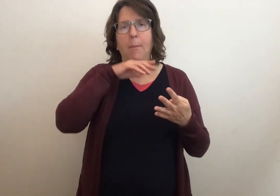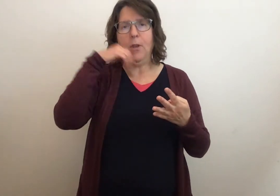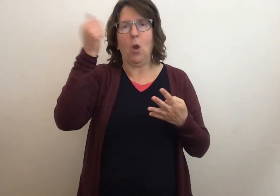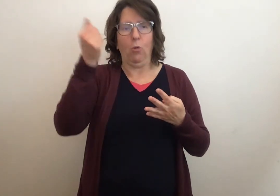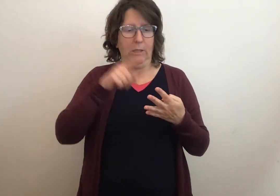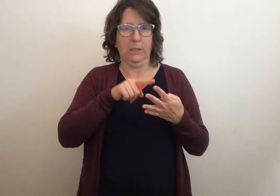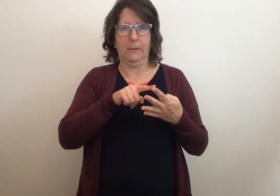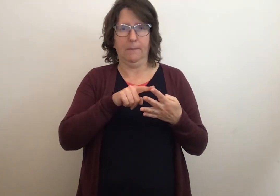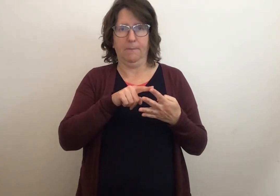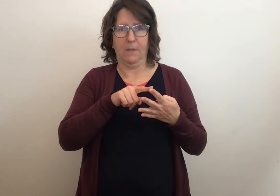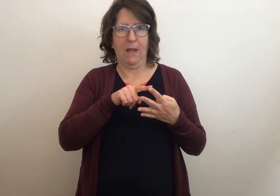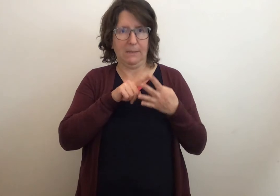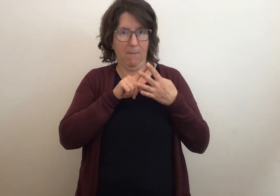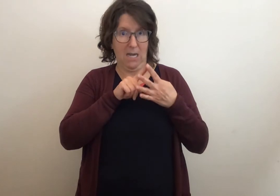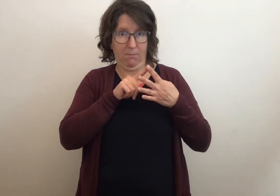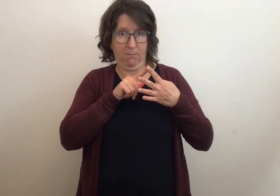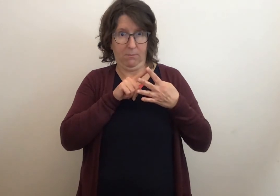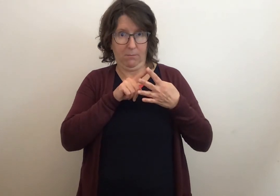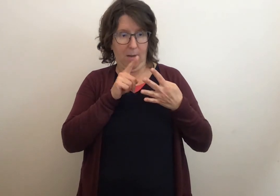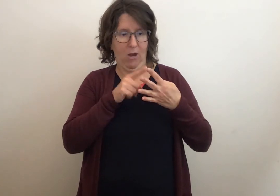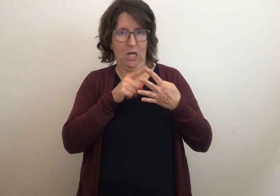the oldest, that's me. I'm right here.